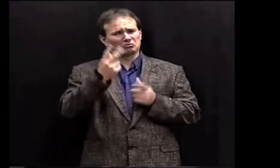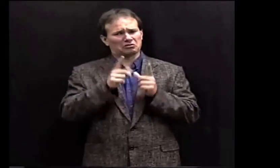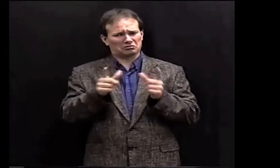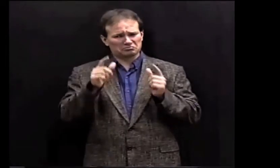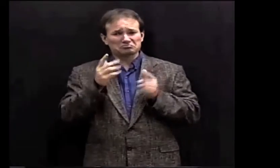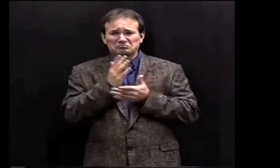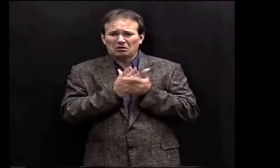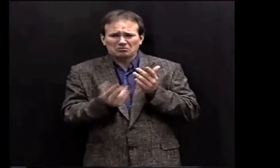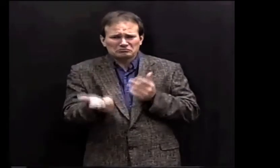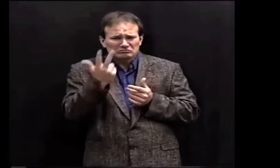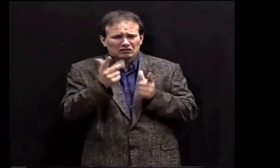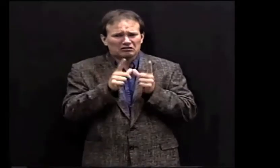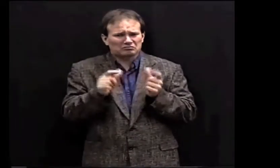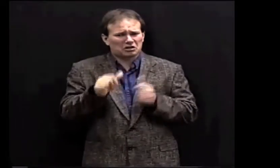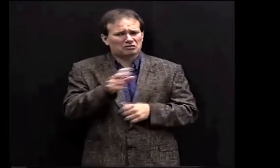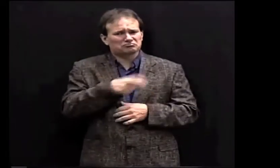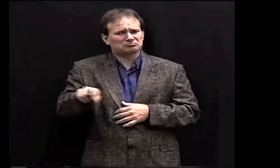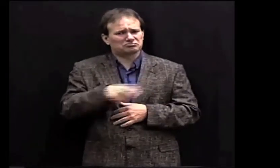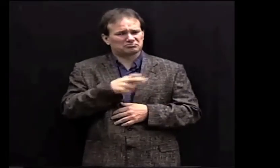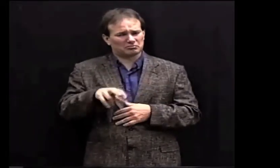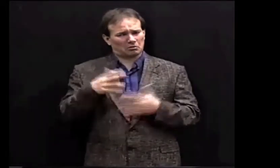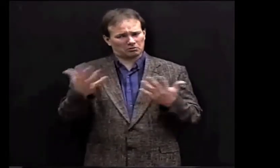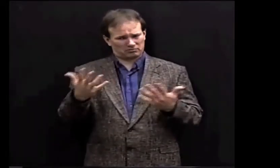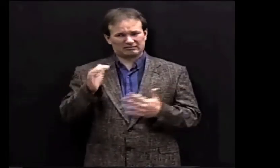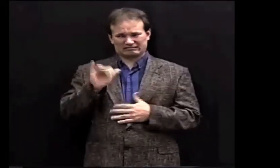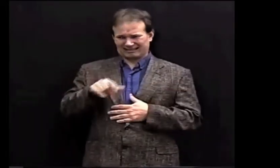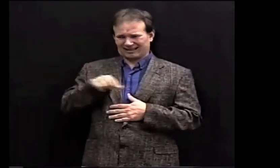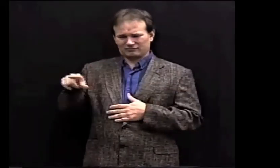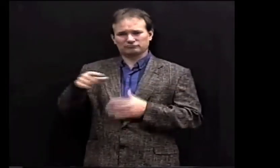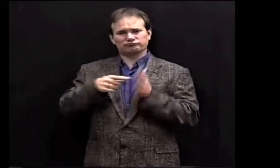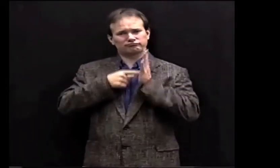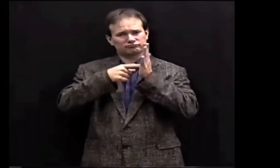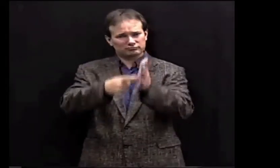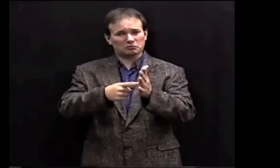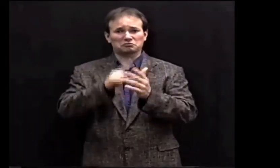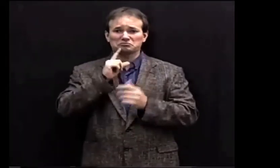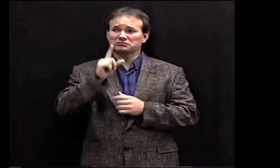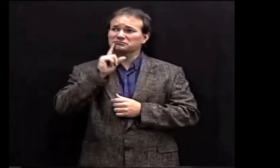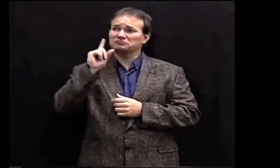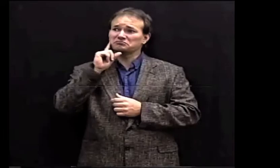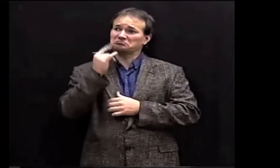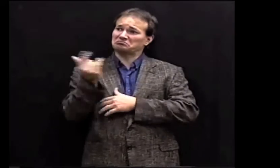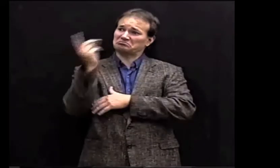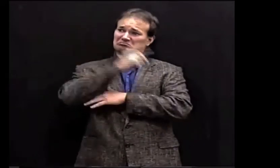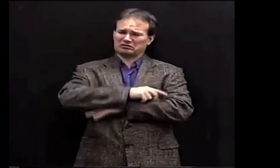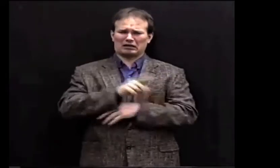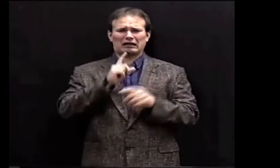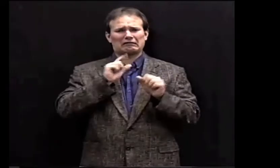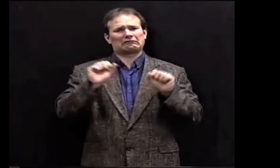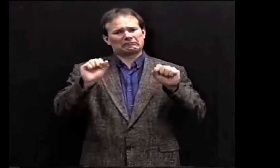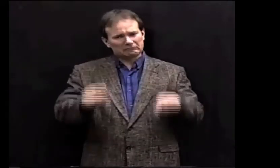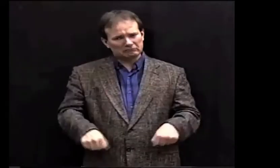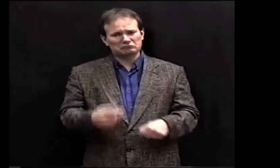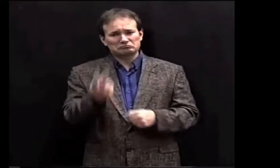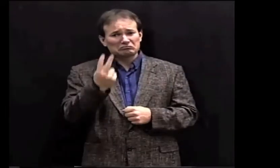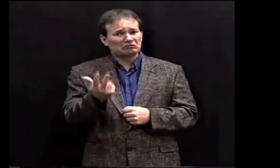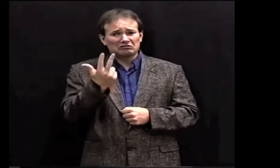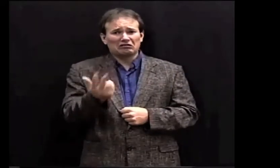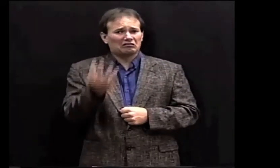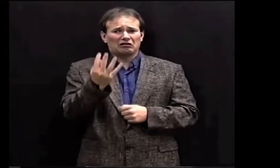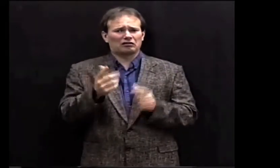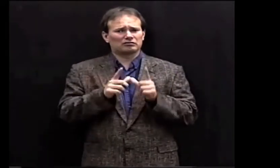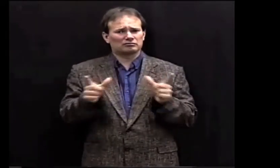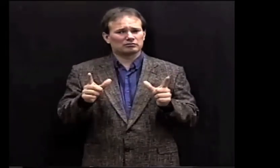easily transition between them. Deaf people are able to know 2, 3, even 4 different languages. I hope